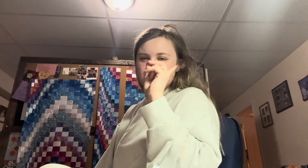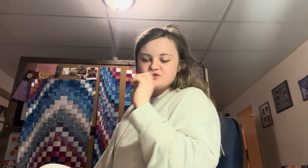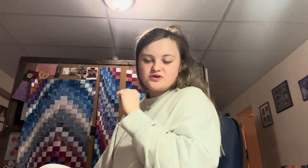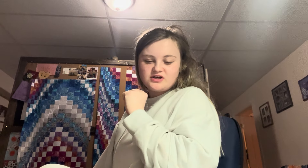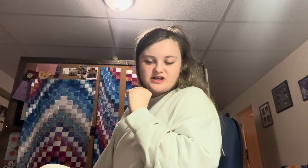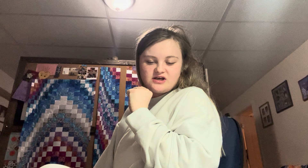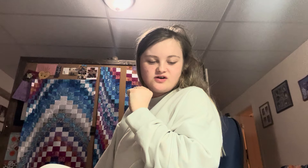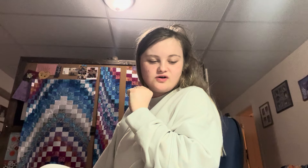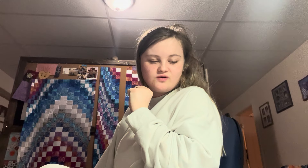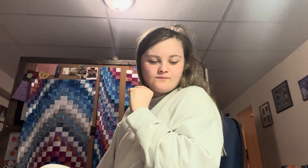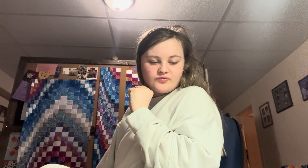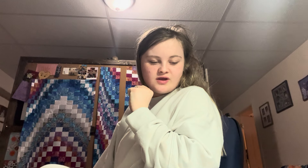were cute.